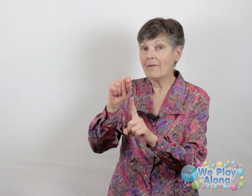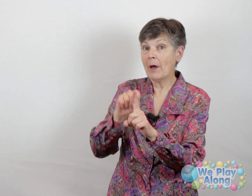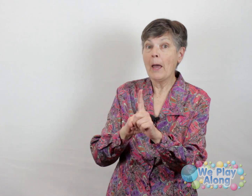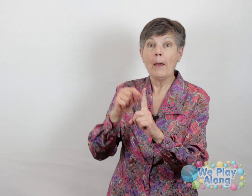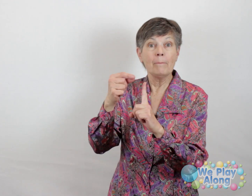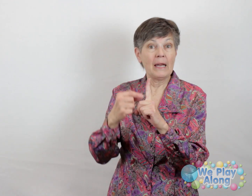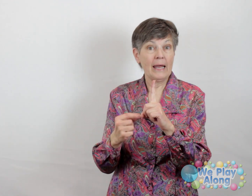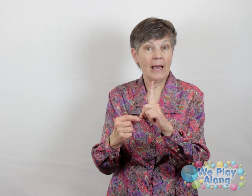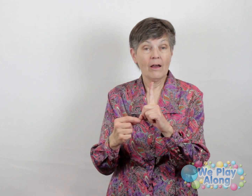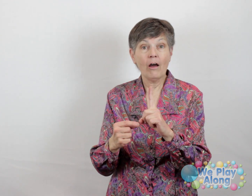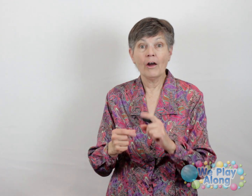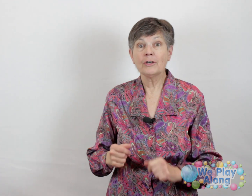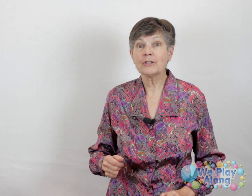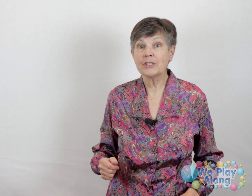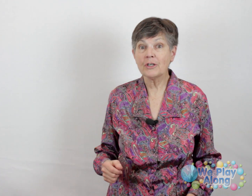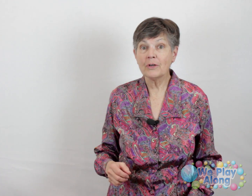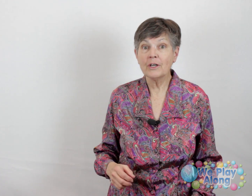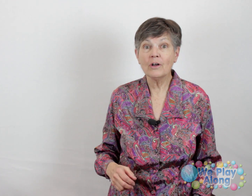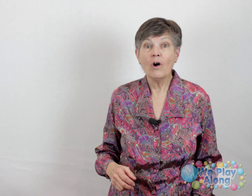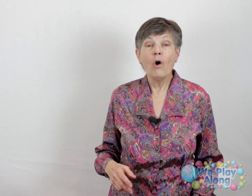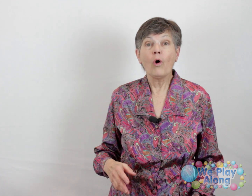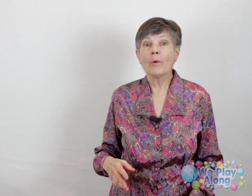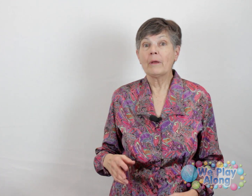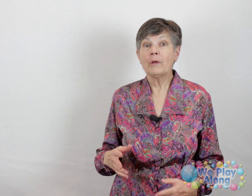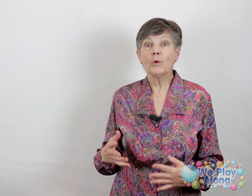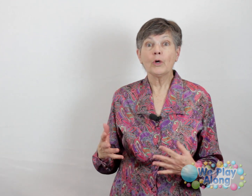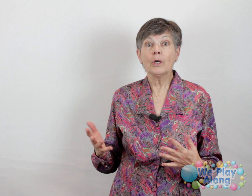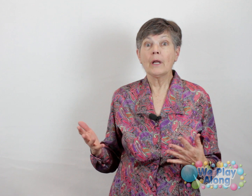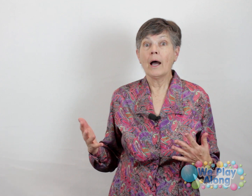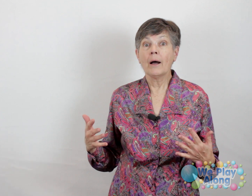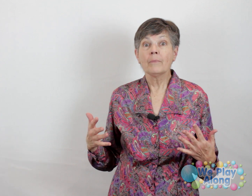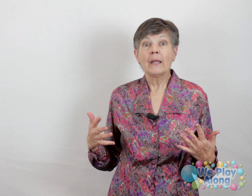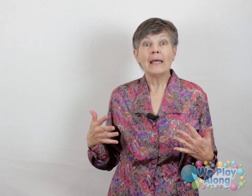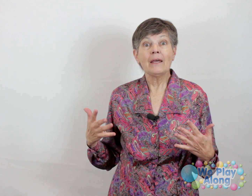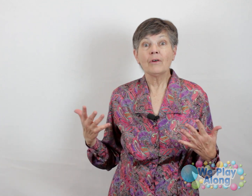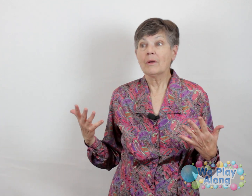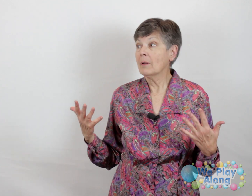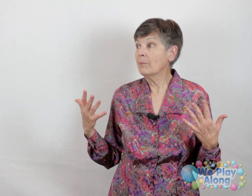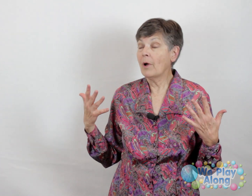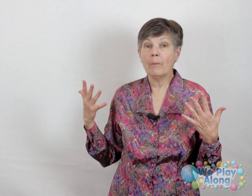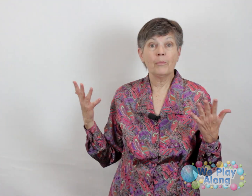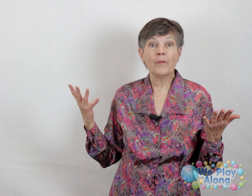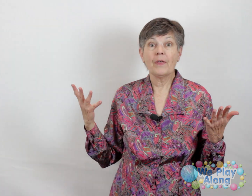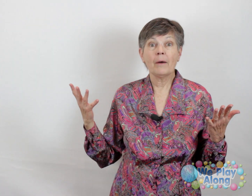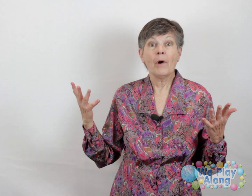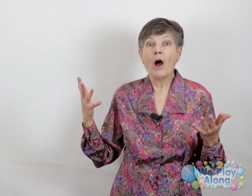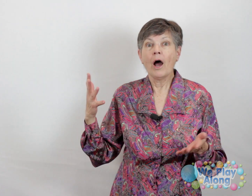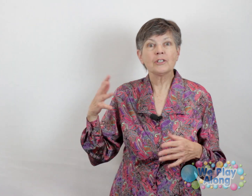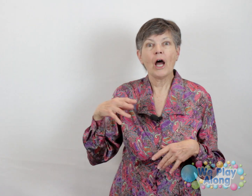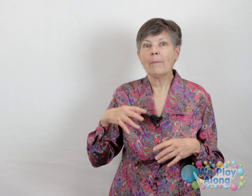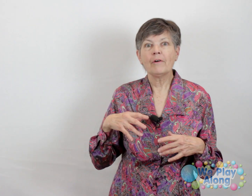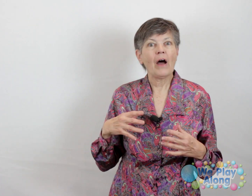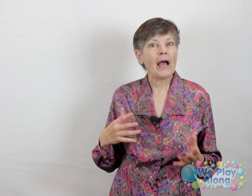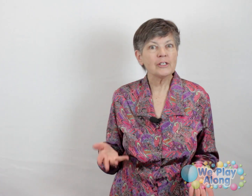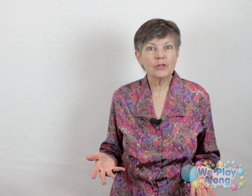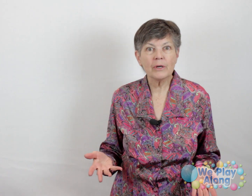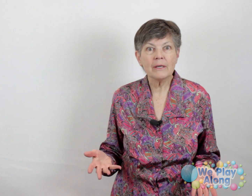a banana on your cereal, or maybe you could even put them on top of ice